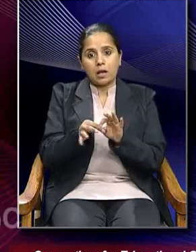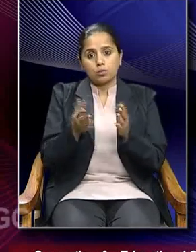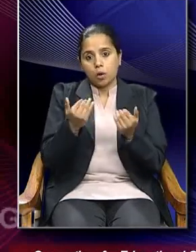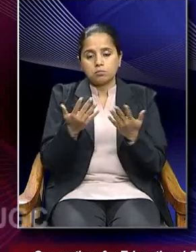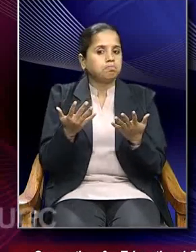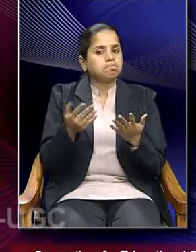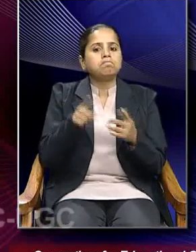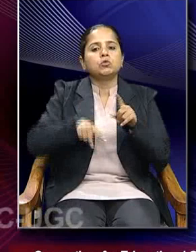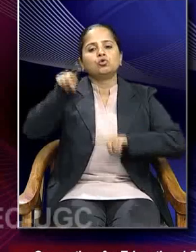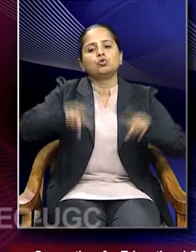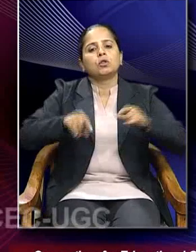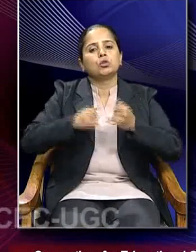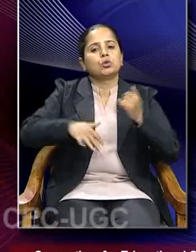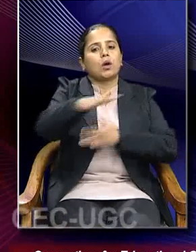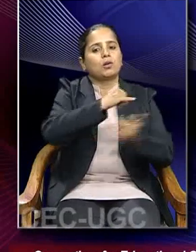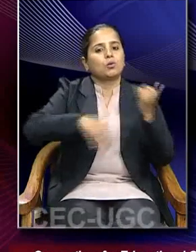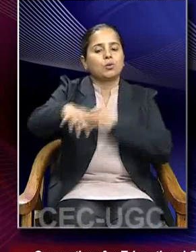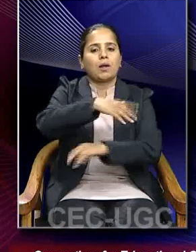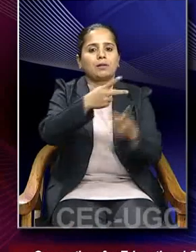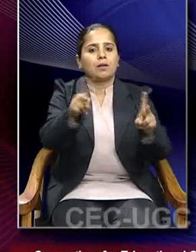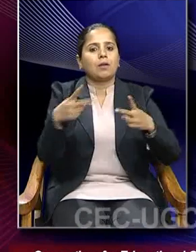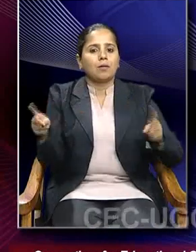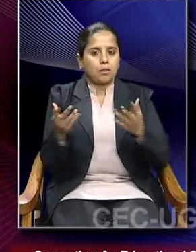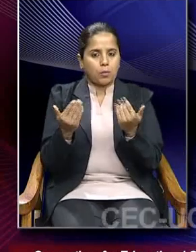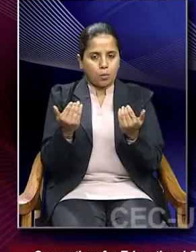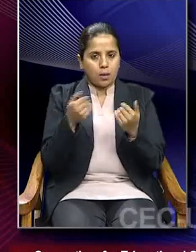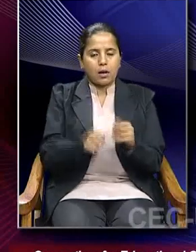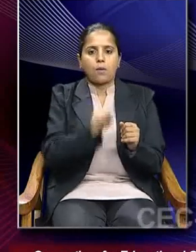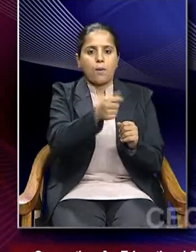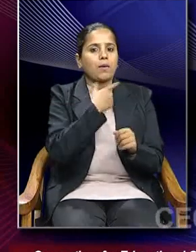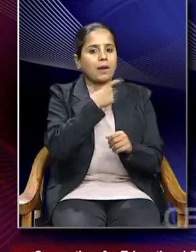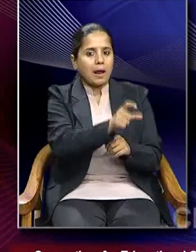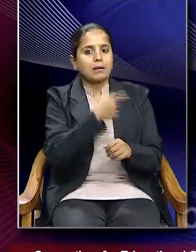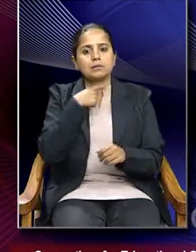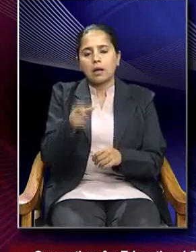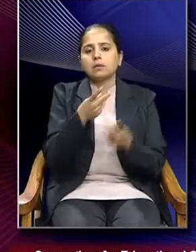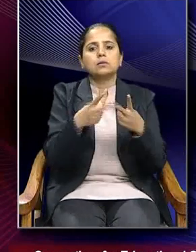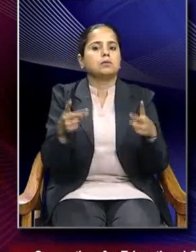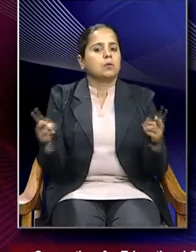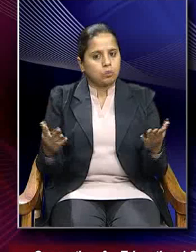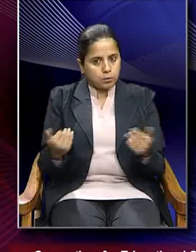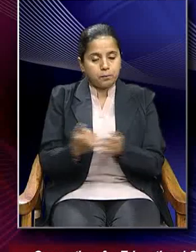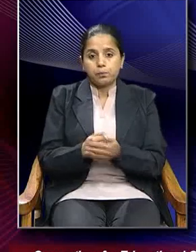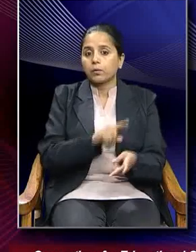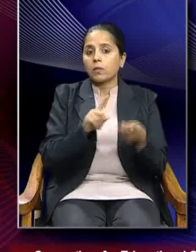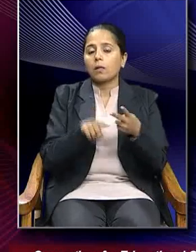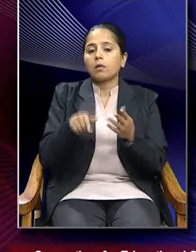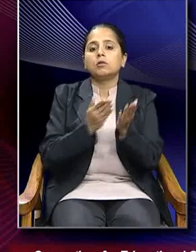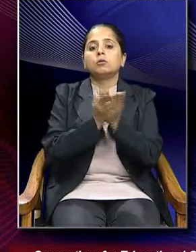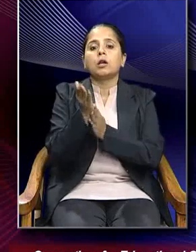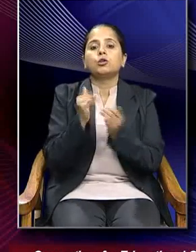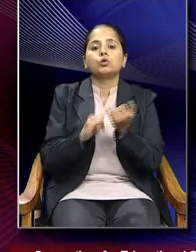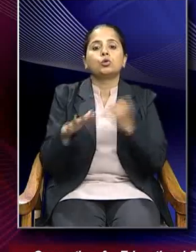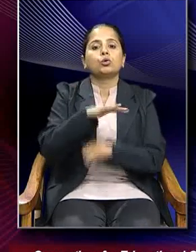It varies from society to society, from case to case. Another method of social